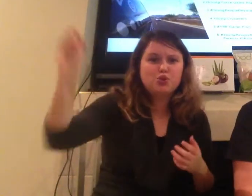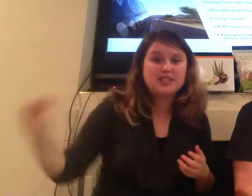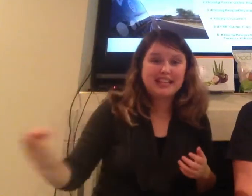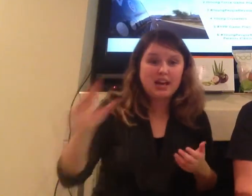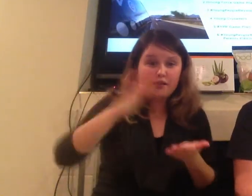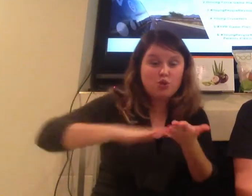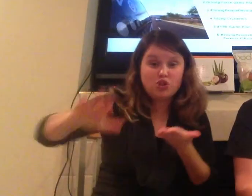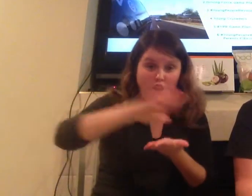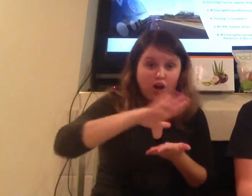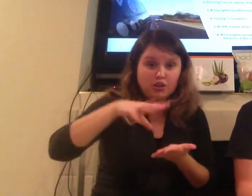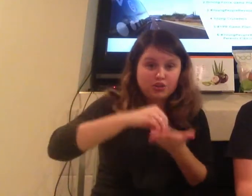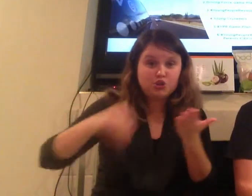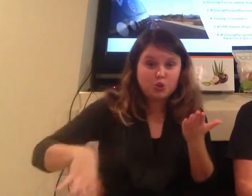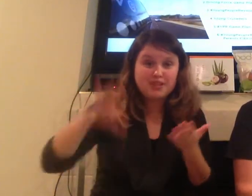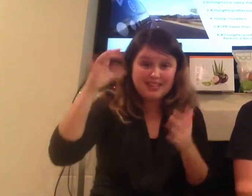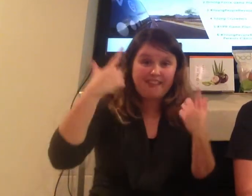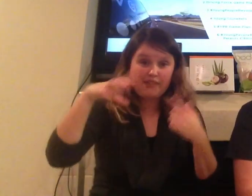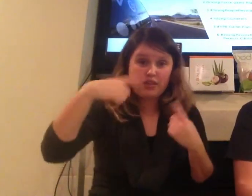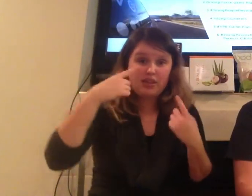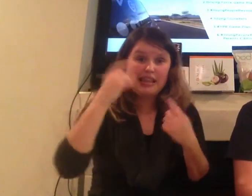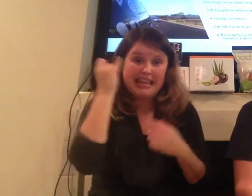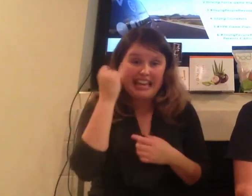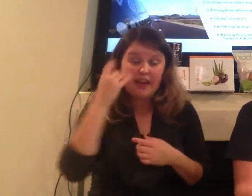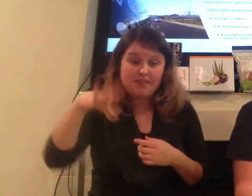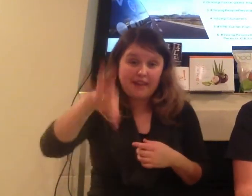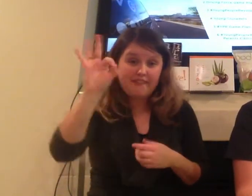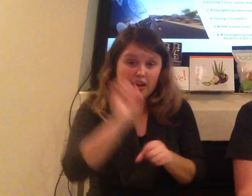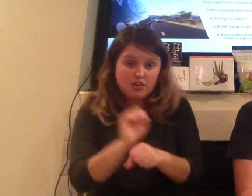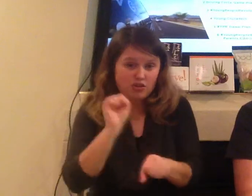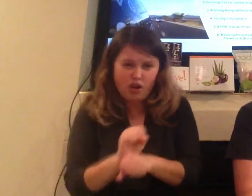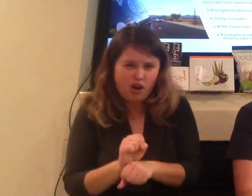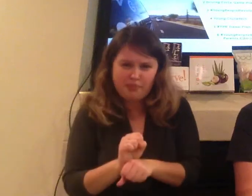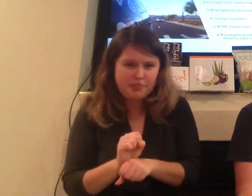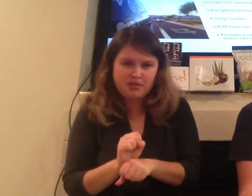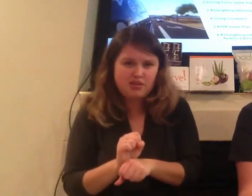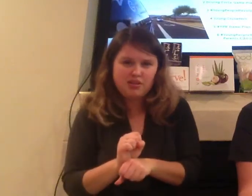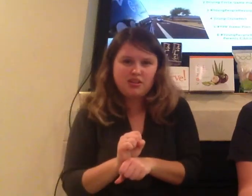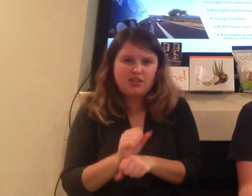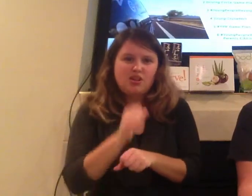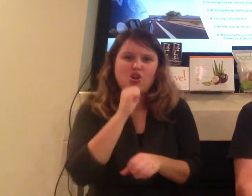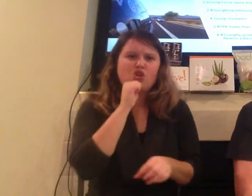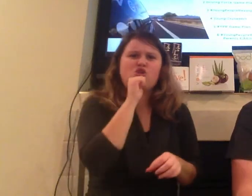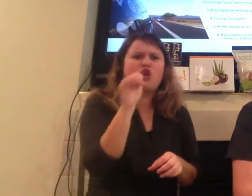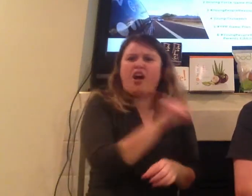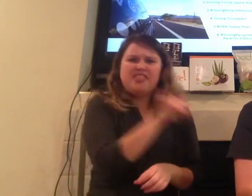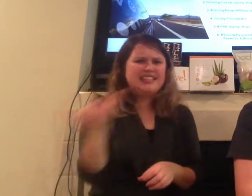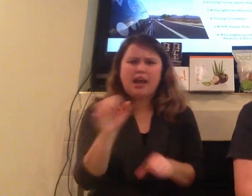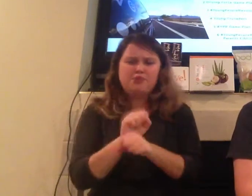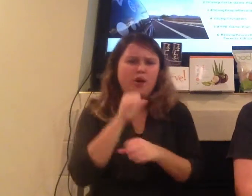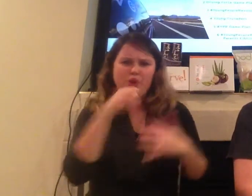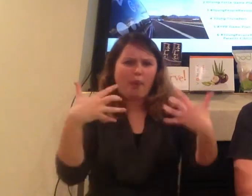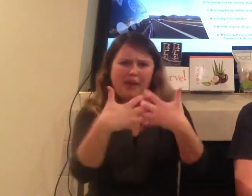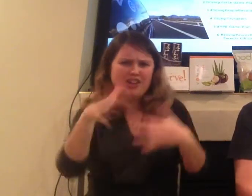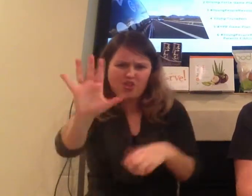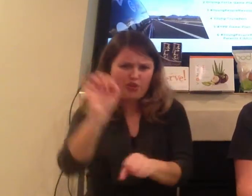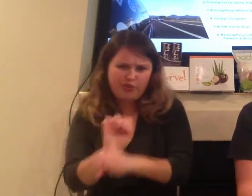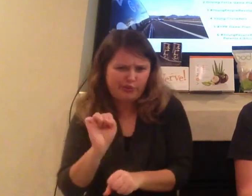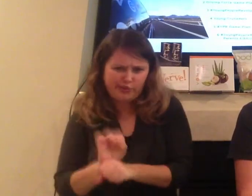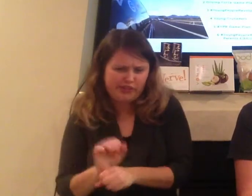find a job find one that doesn't even require their degree, that a simple high school graduate could have went and